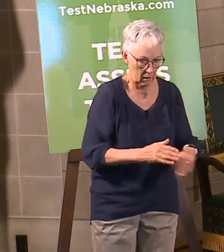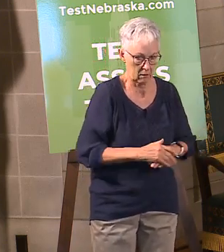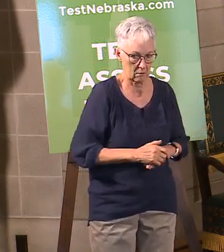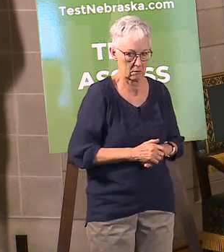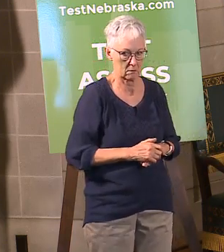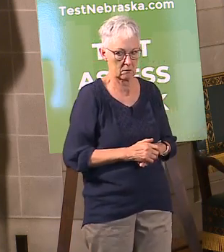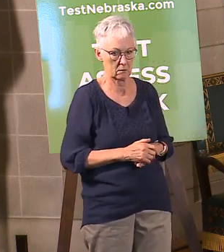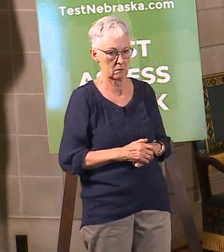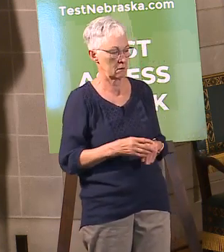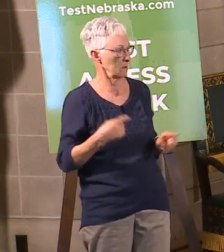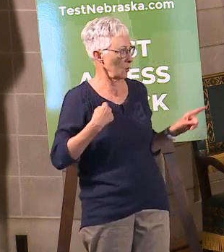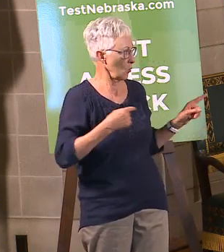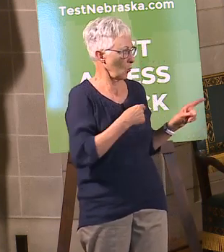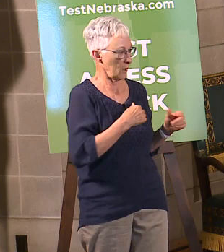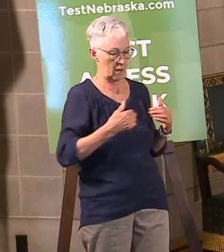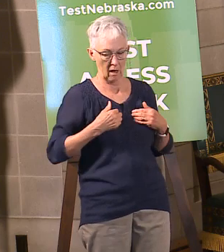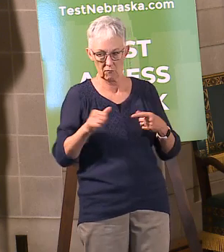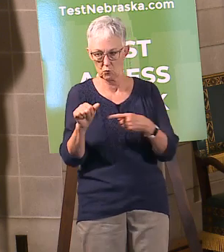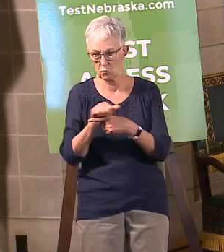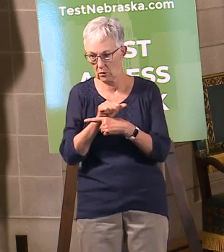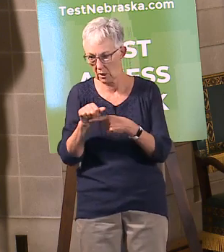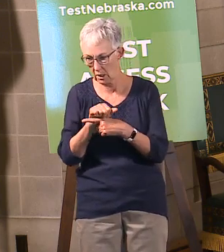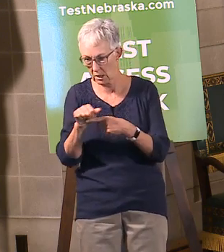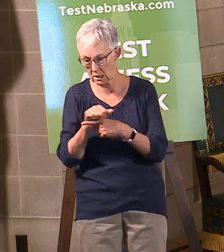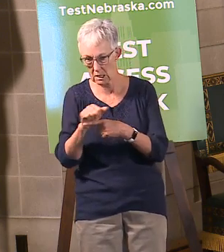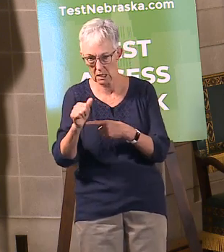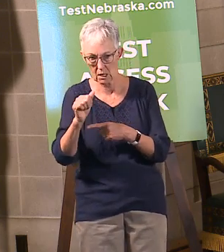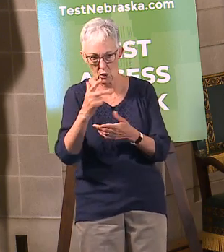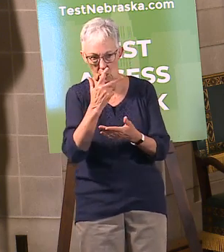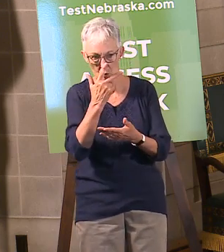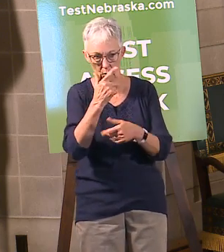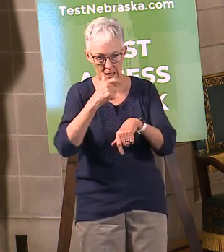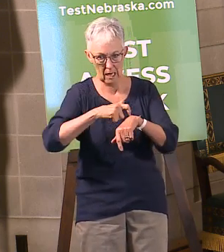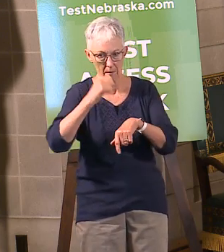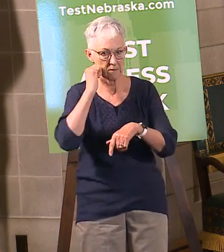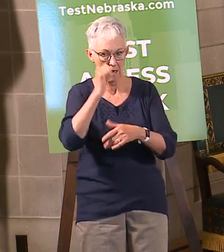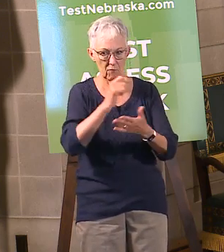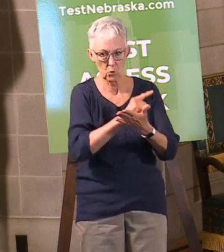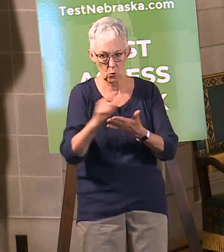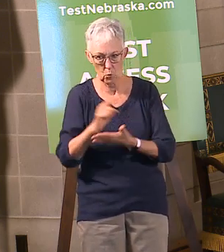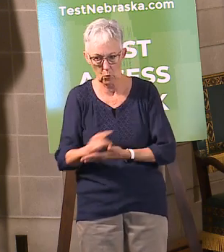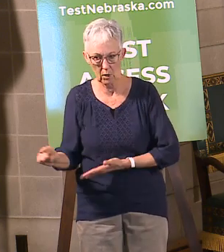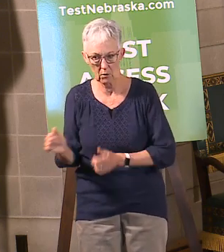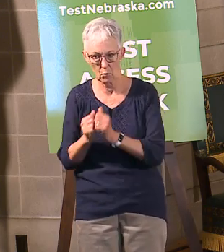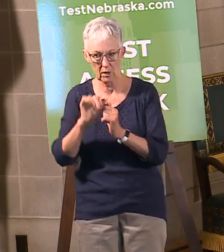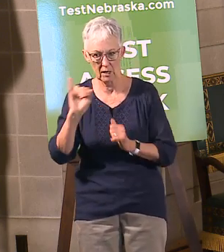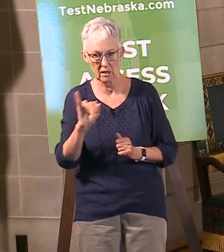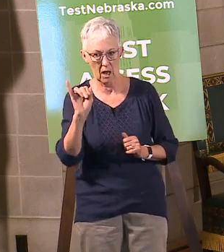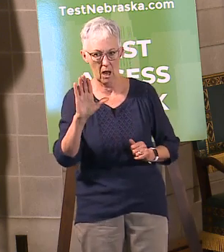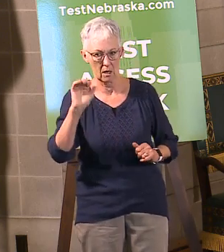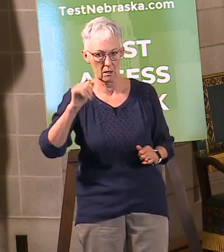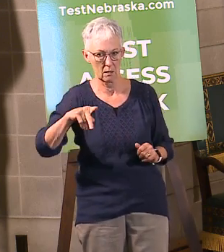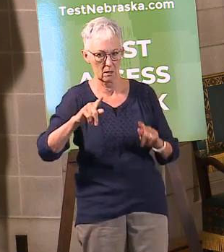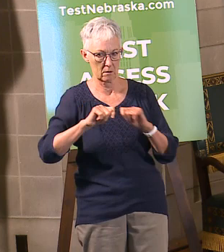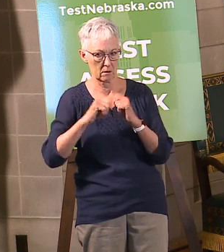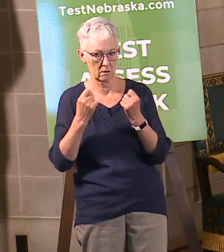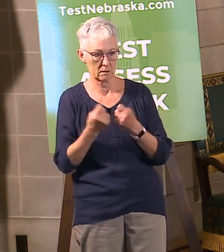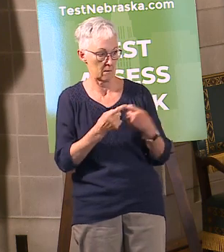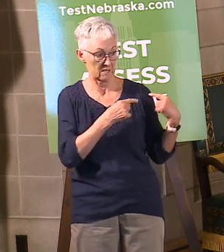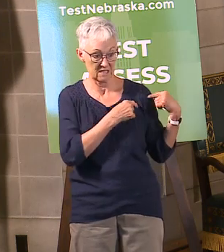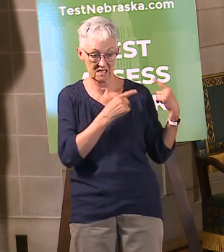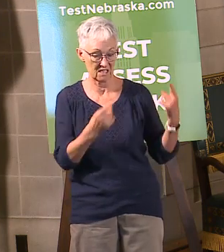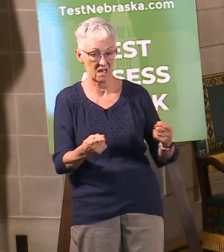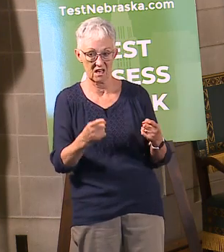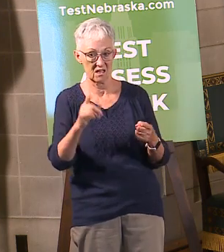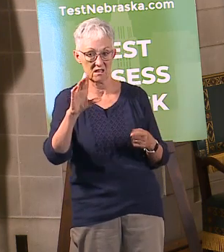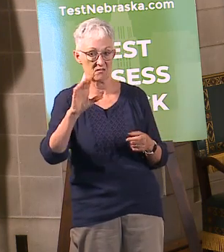training webinars 3 times a week with our ICAP teams that have been ongoing since the beginning of the outbreak. So